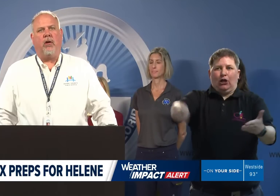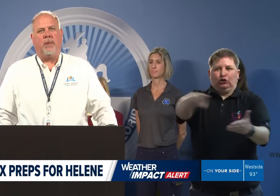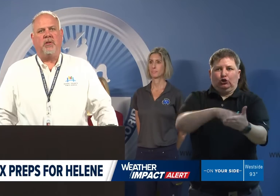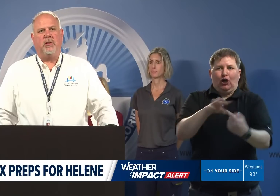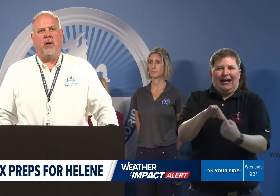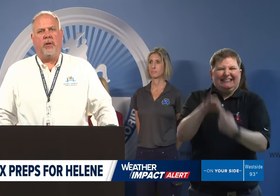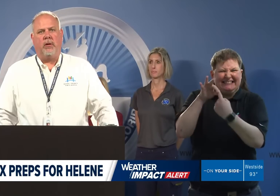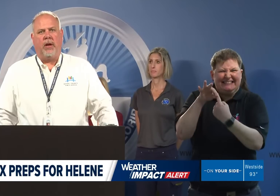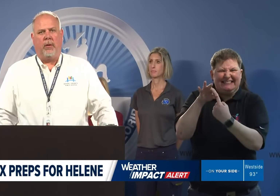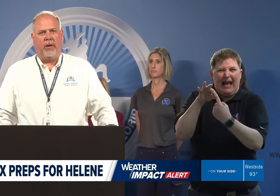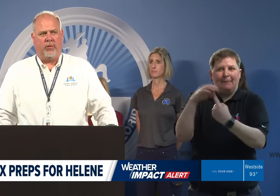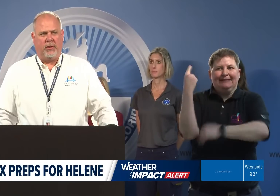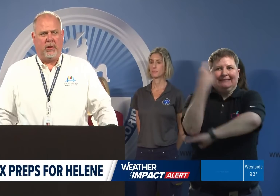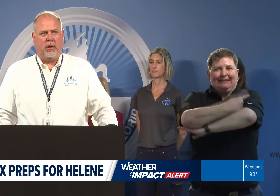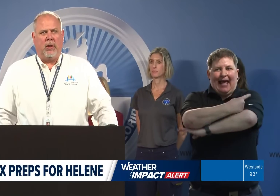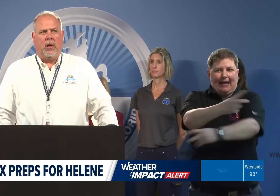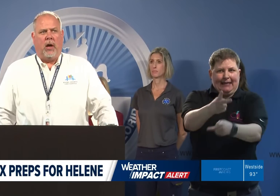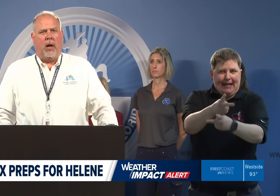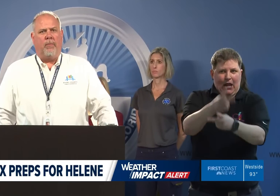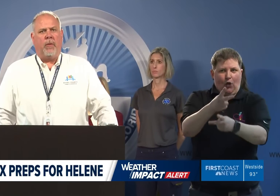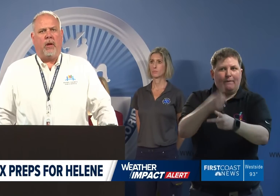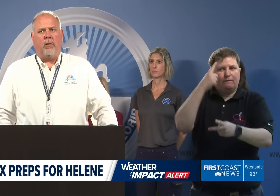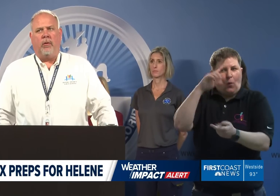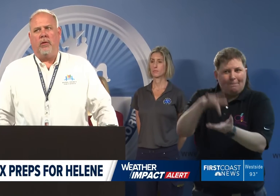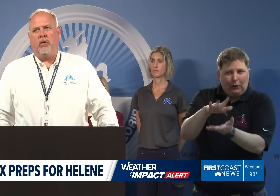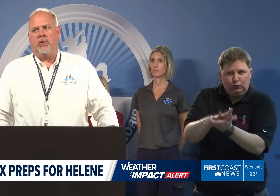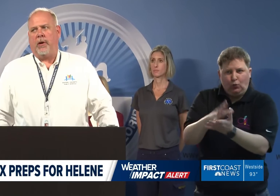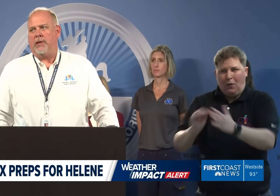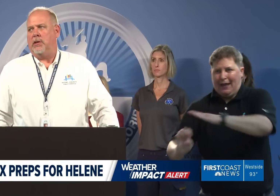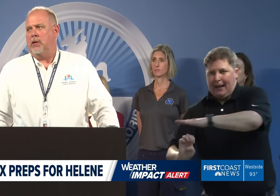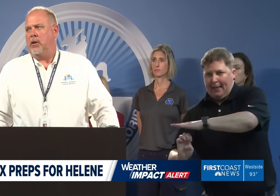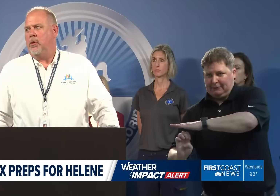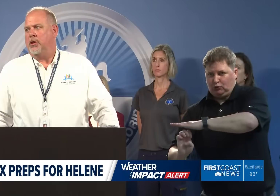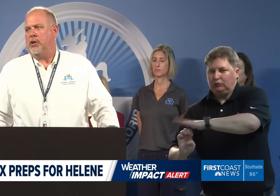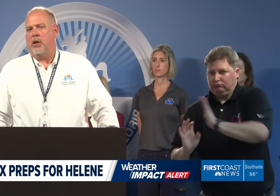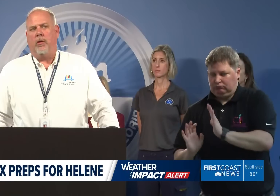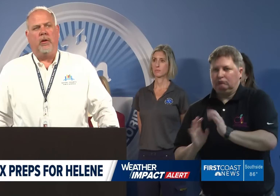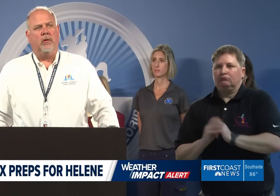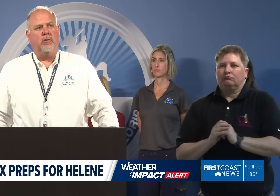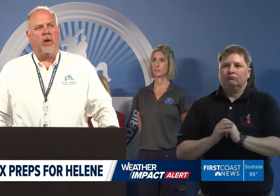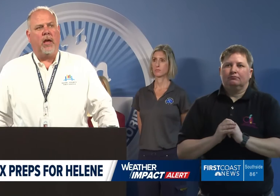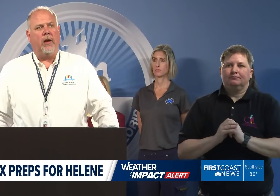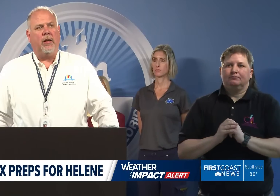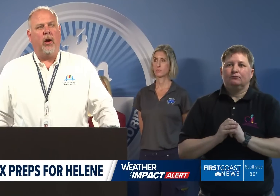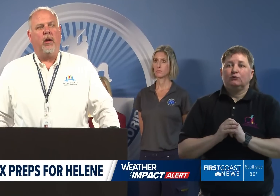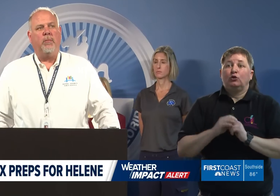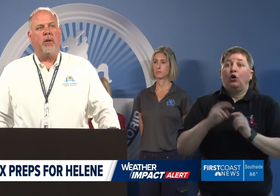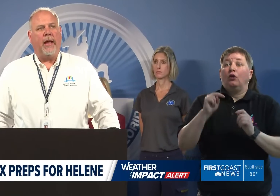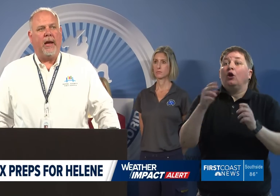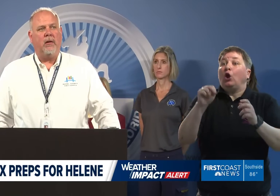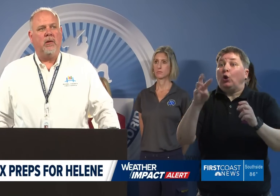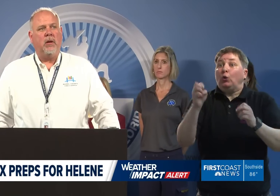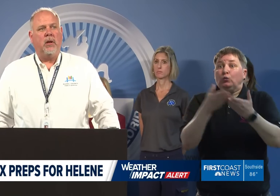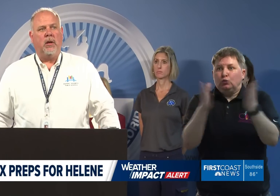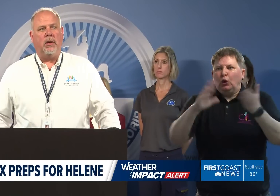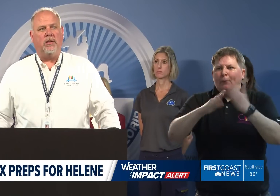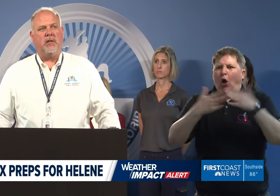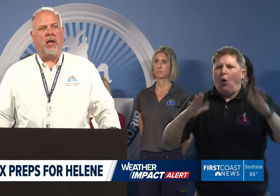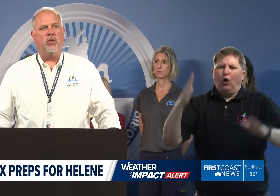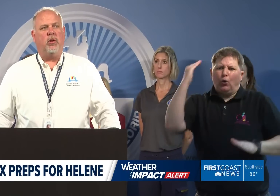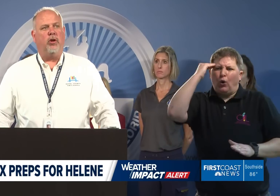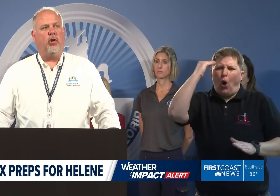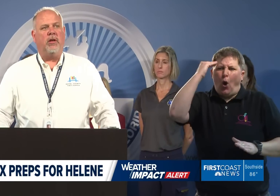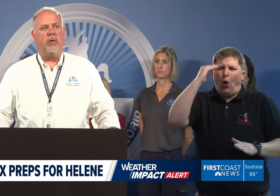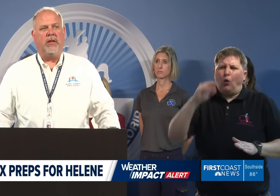our daycare options at our middle and elementaries. The news, press, and the community should know that Duval County had already planned in